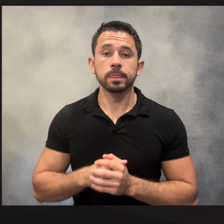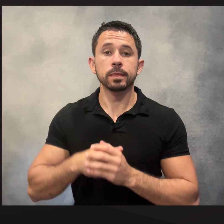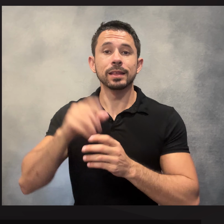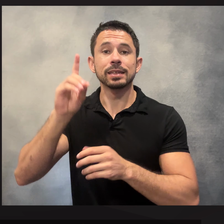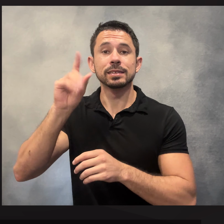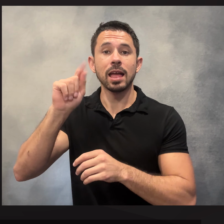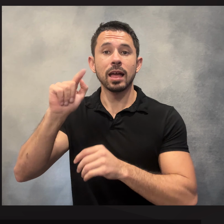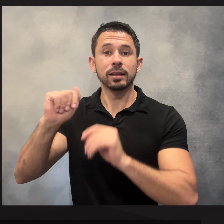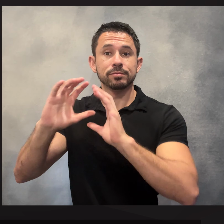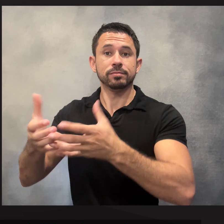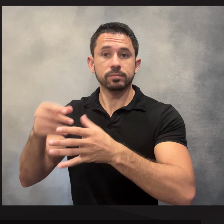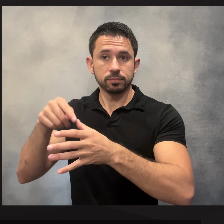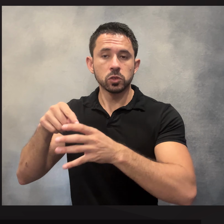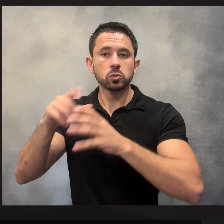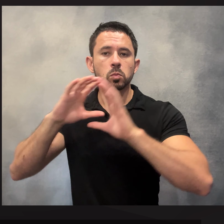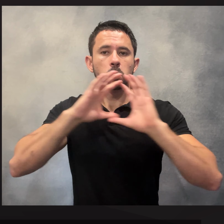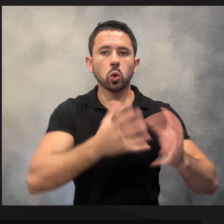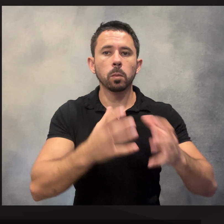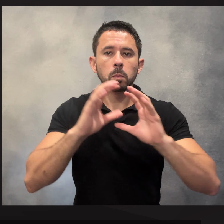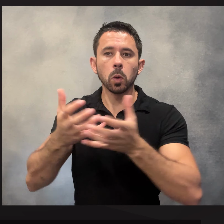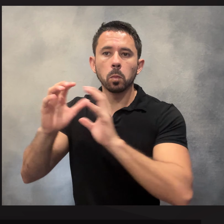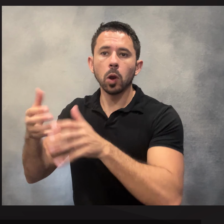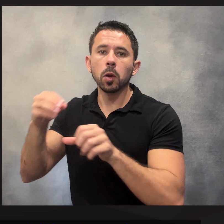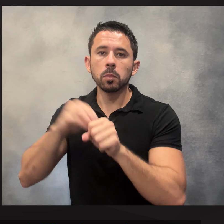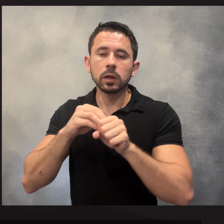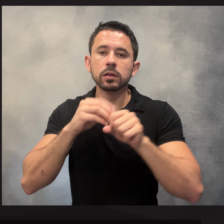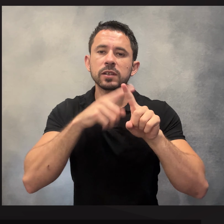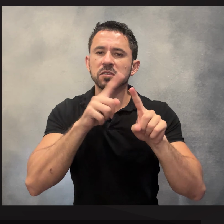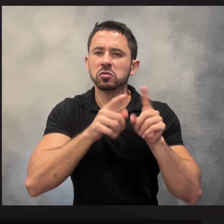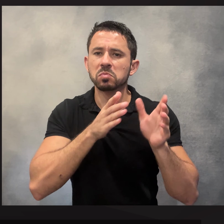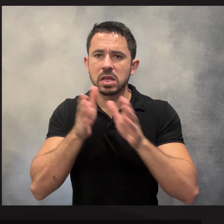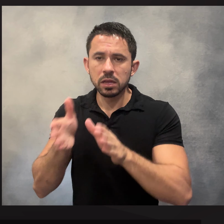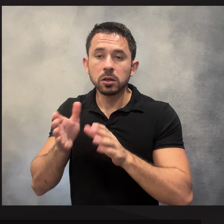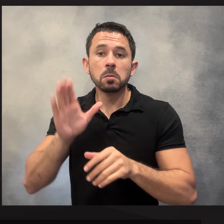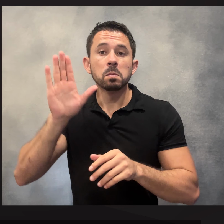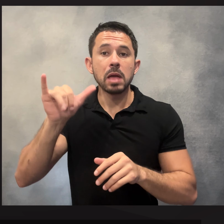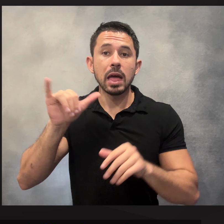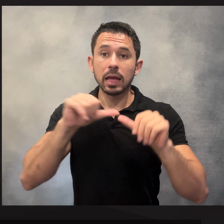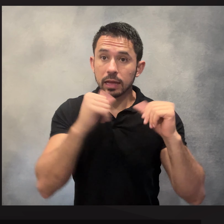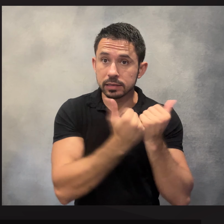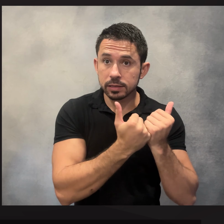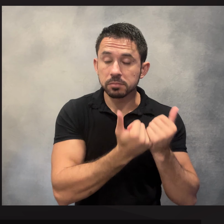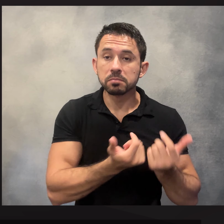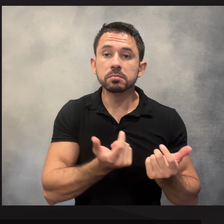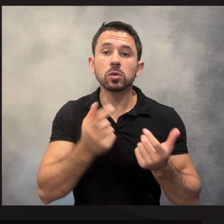Data sets are grouped in a number of different ways: by